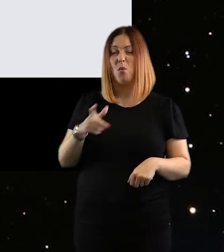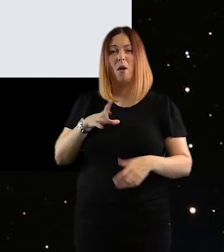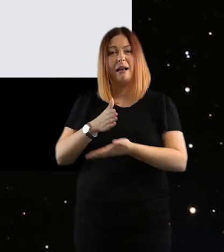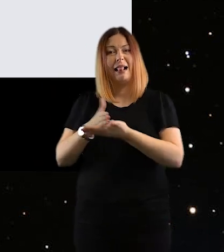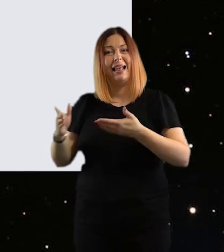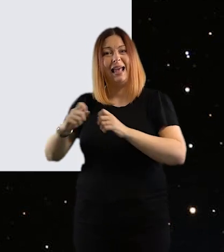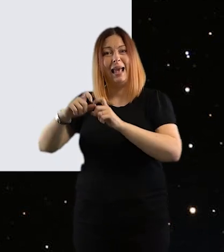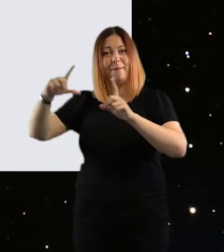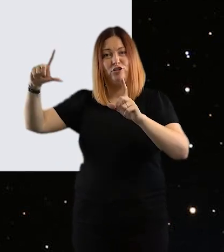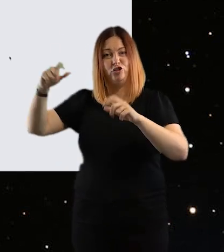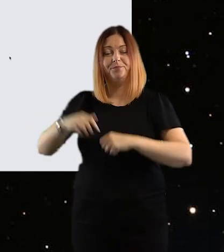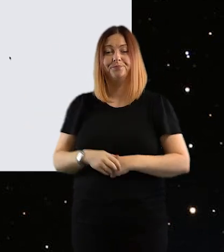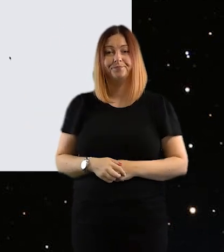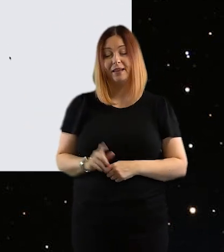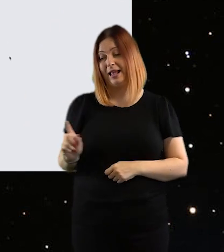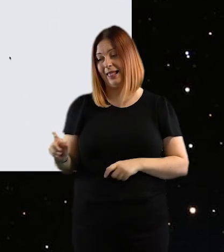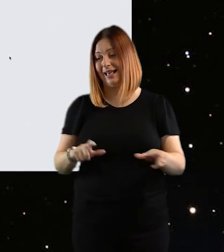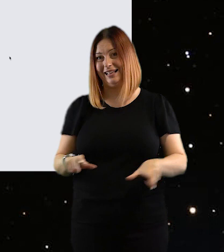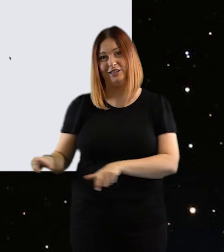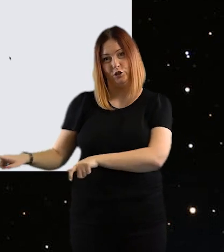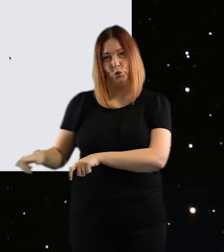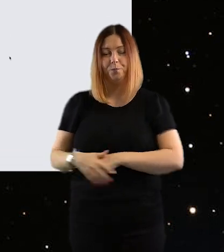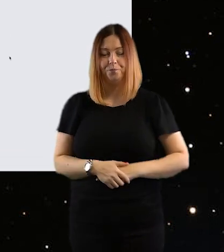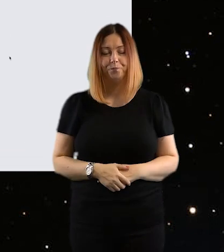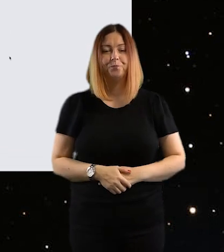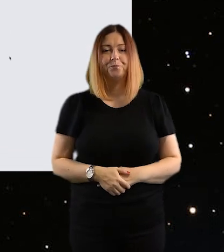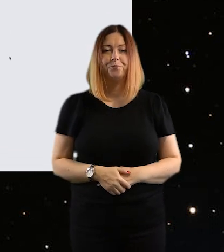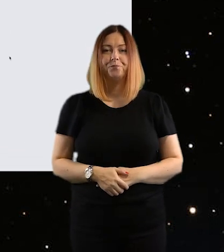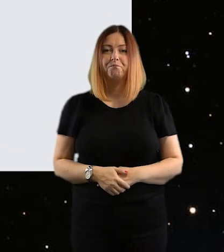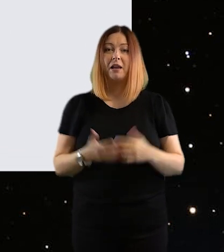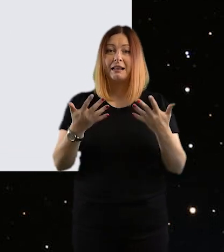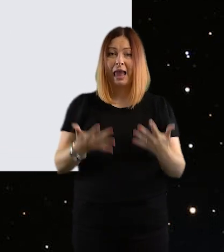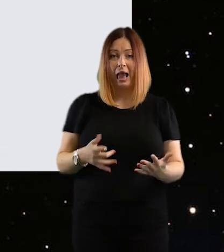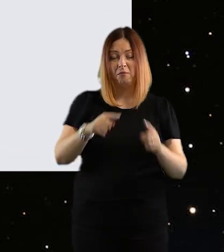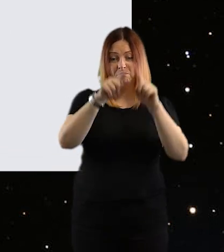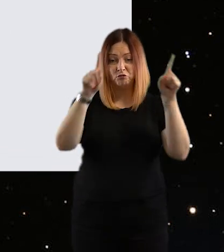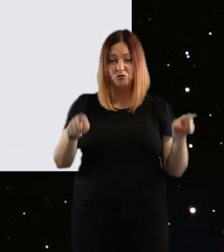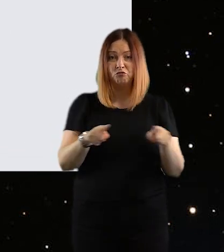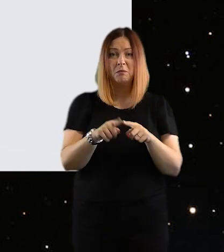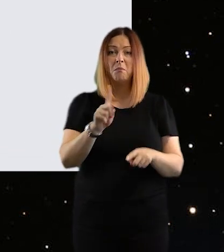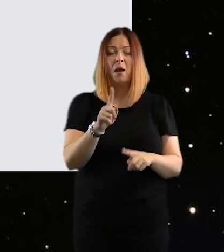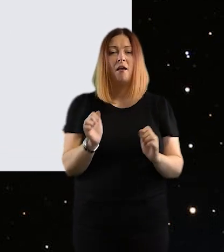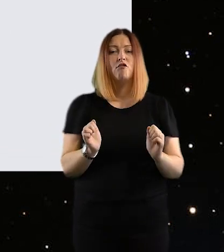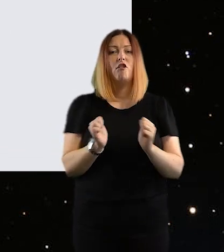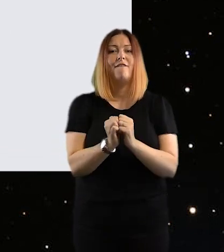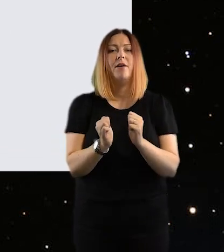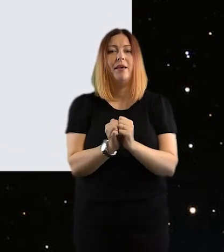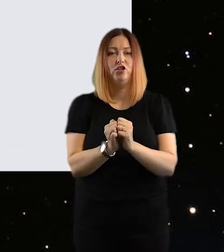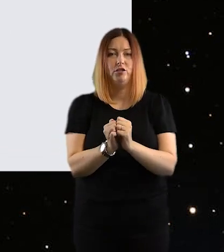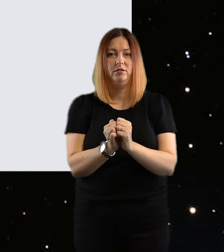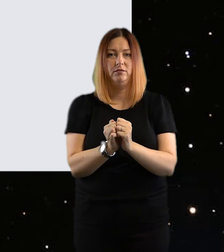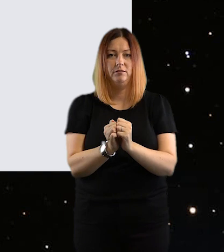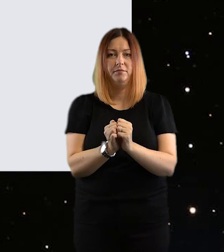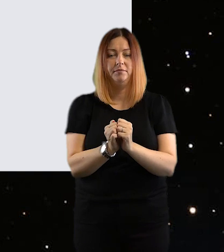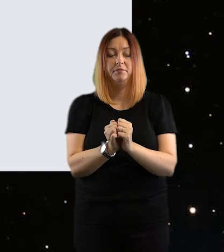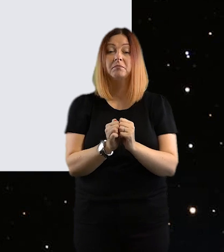hit continue. Okay, and then it takes me to a sort of confirmation screen. And it's showing me my